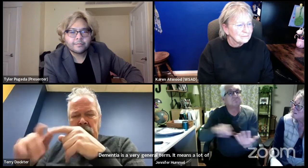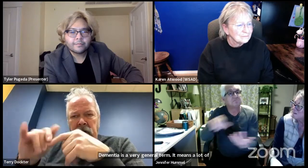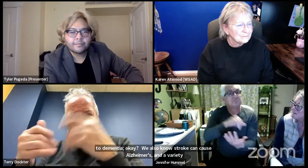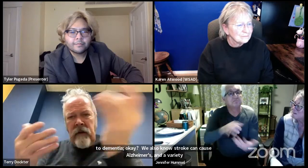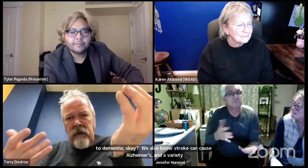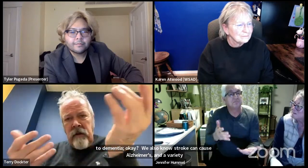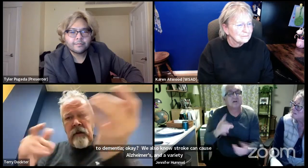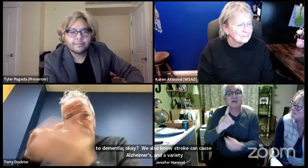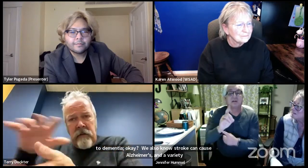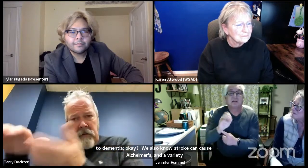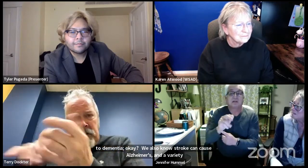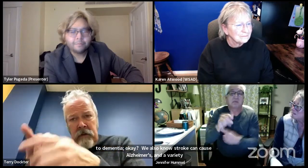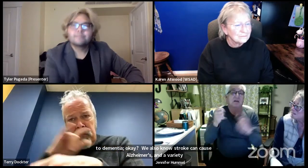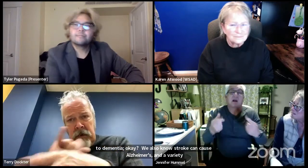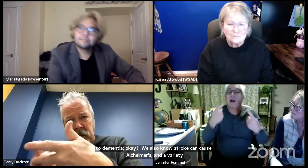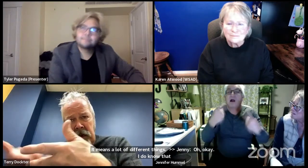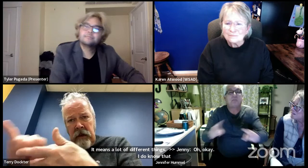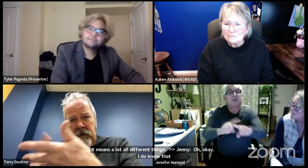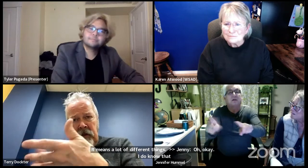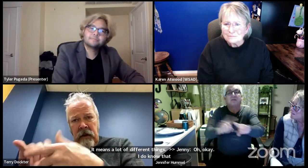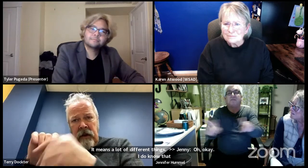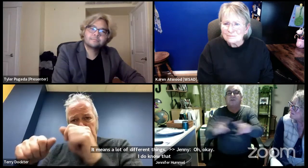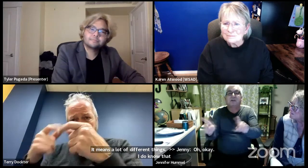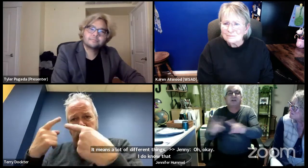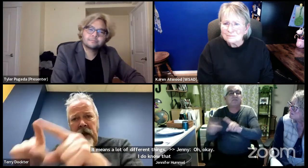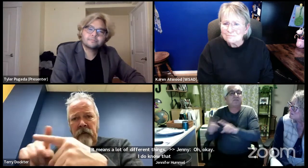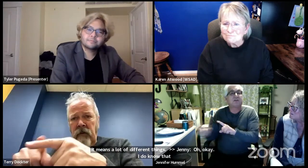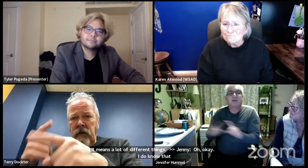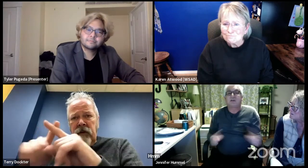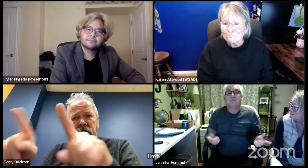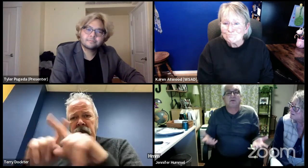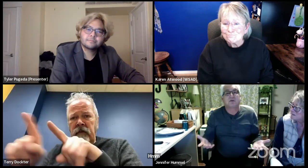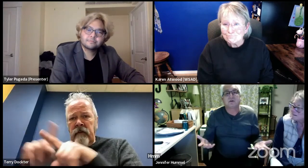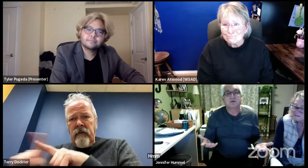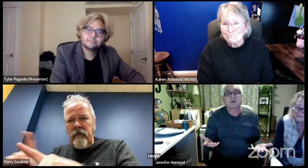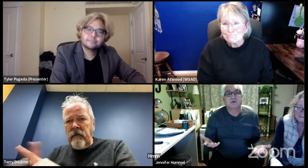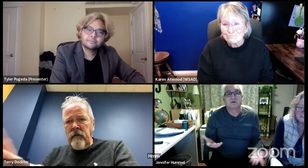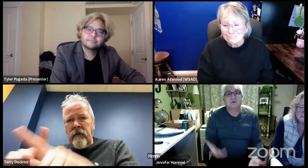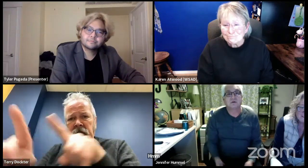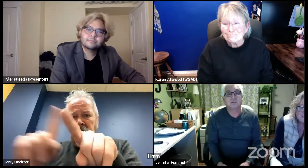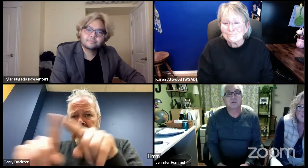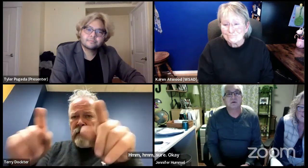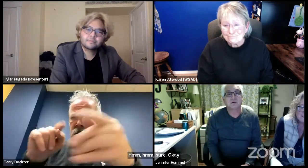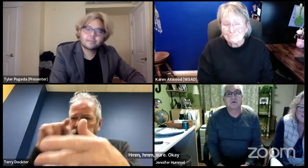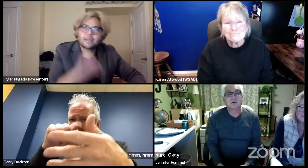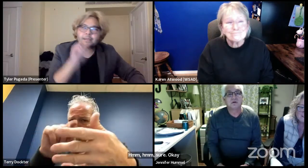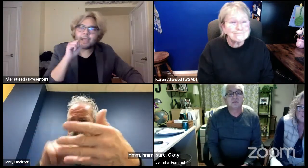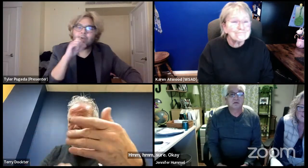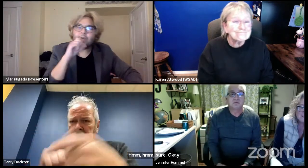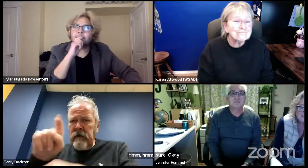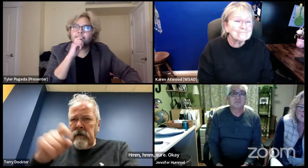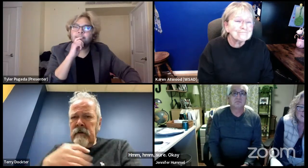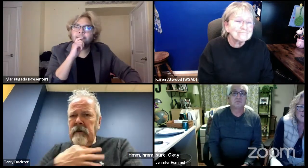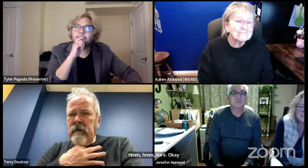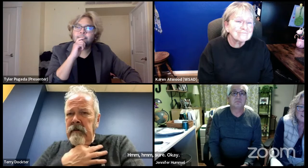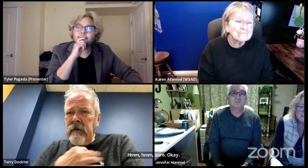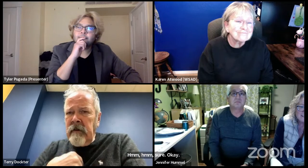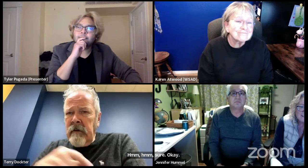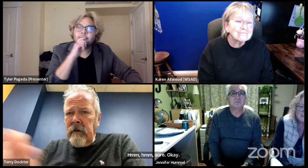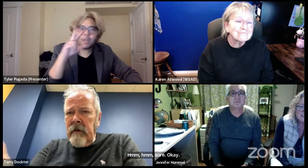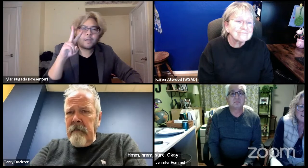that dementia is a big word, okay? And it doesn't mean one thing. It means a variety of